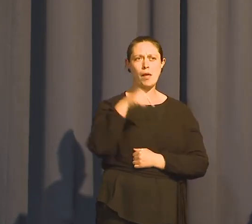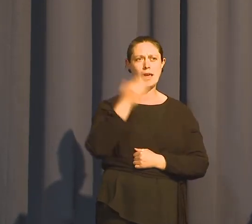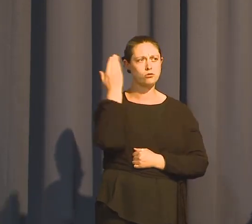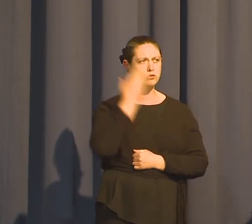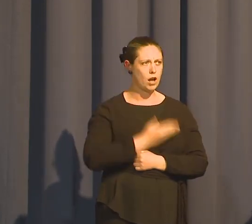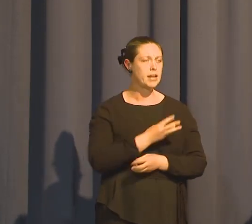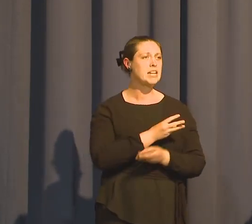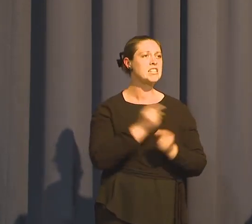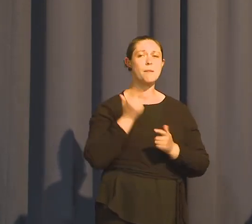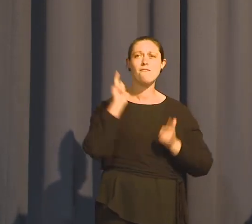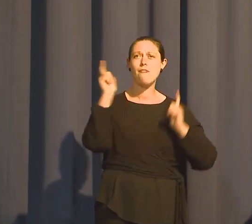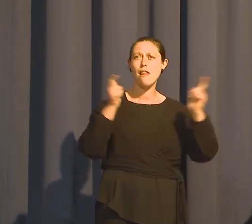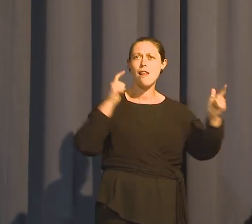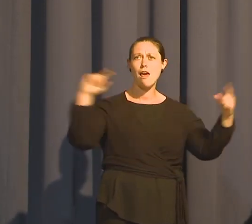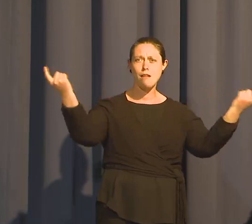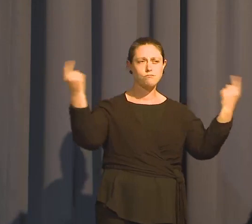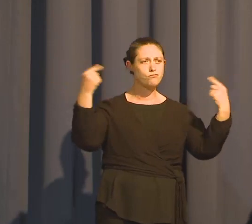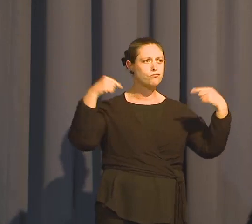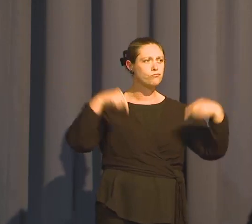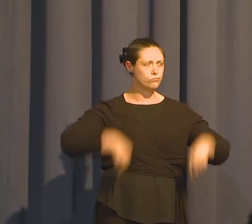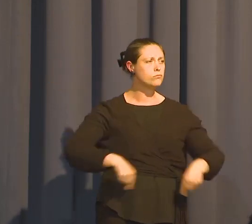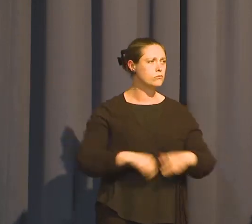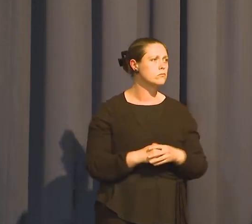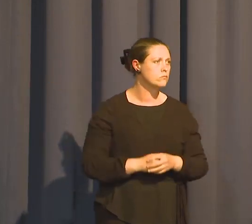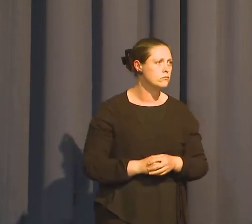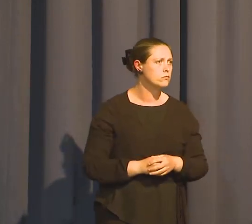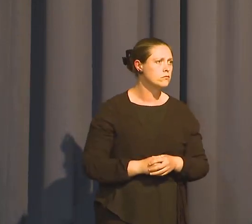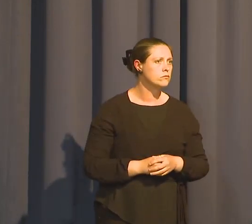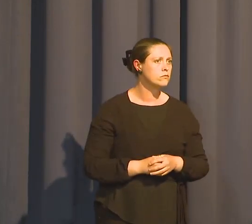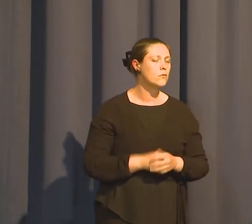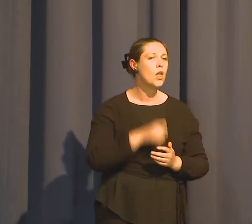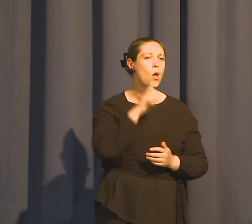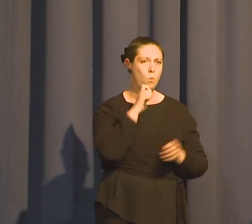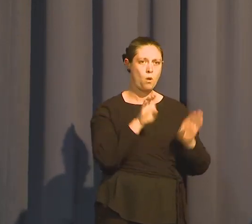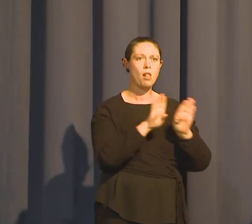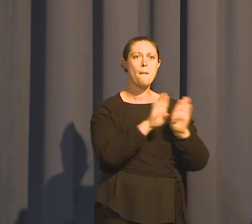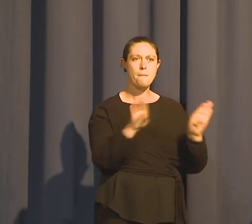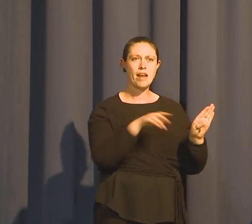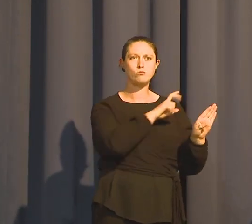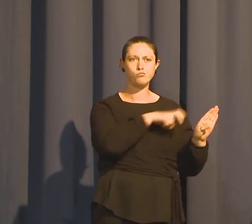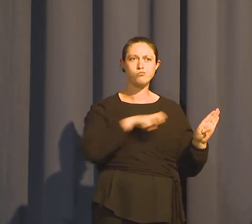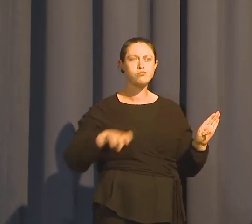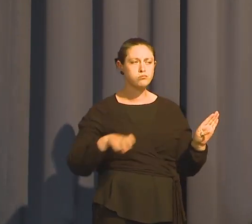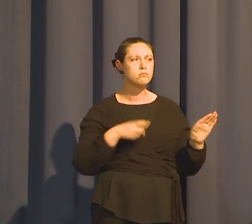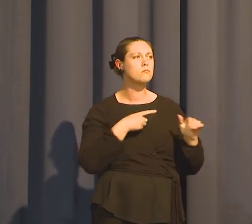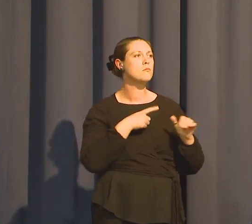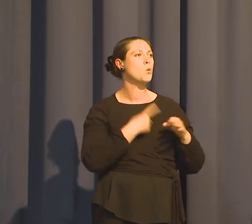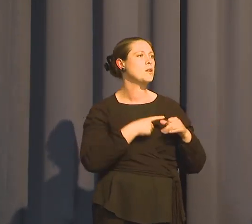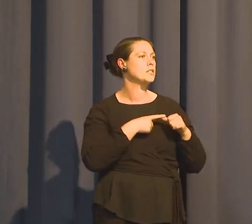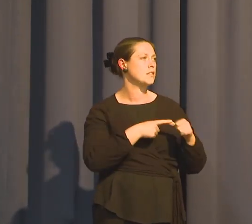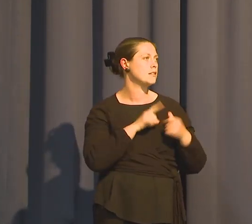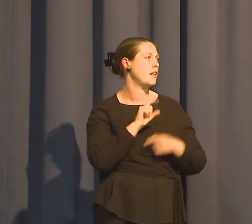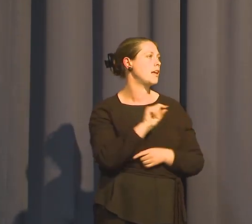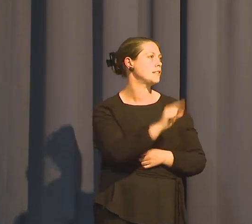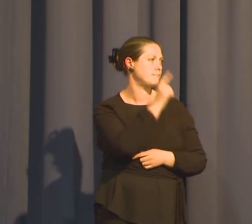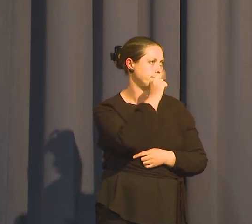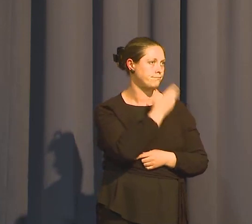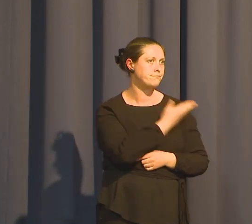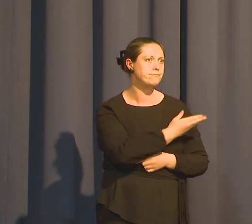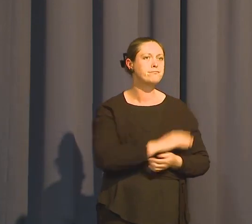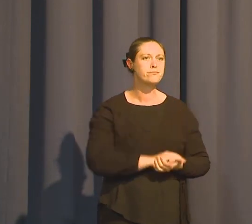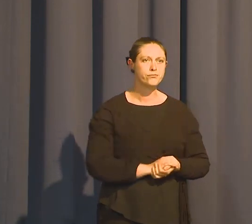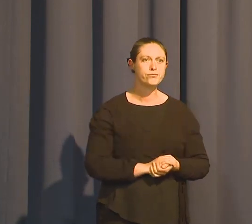have travelled from afar to be with us. And they will be on the panel here to answer questions later on. We